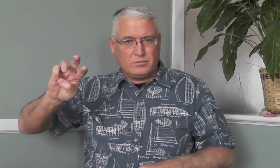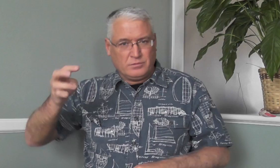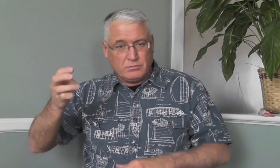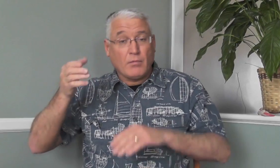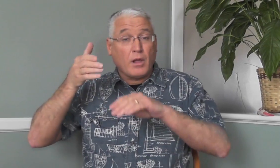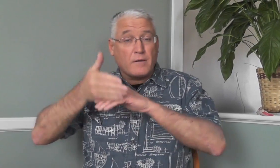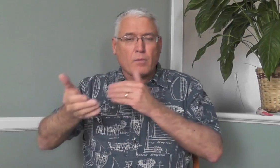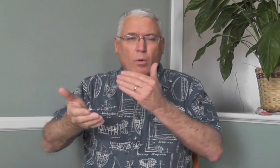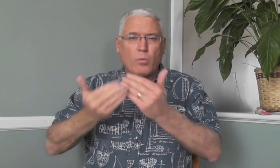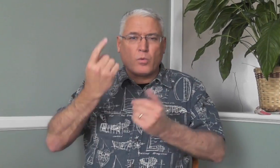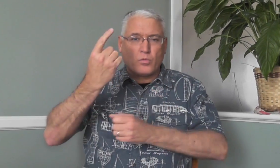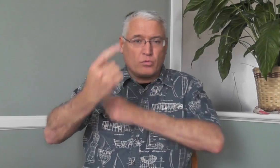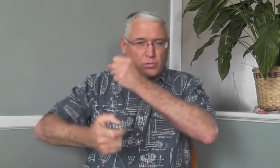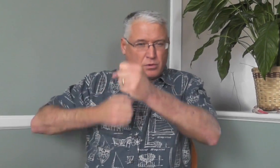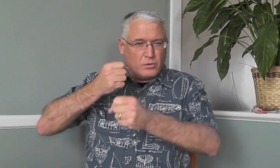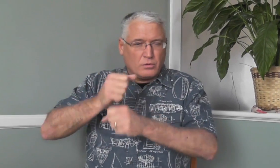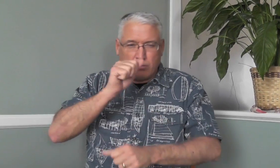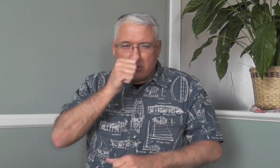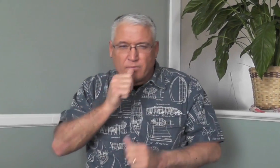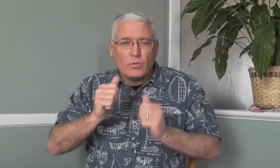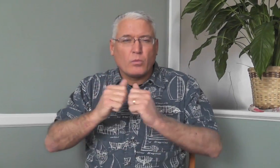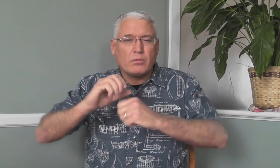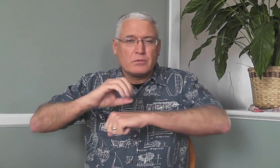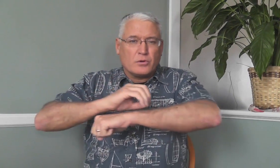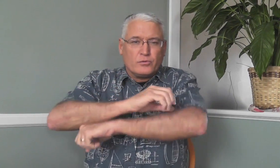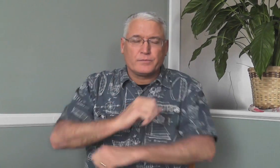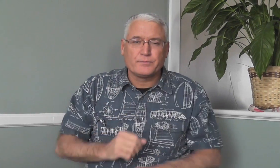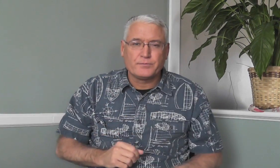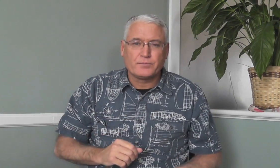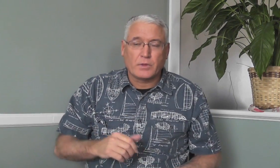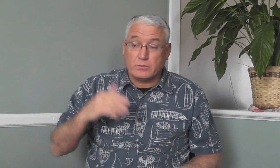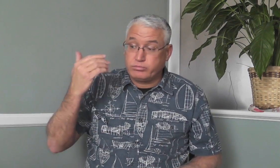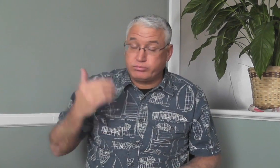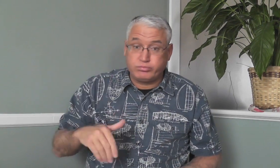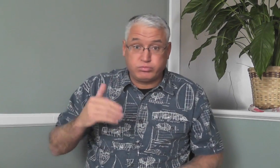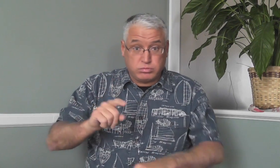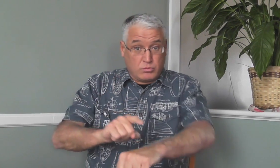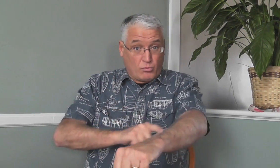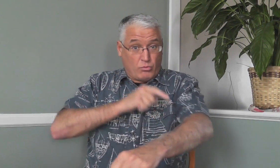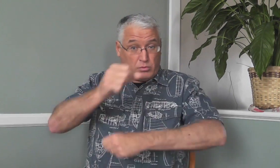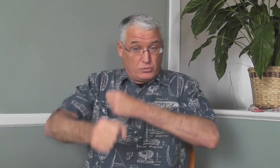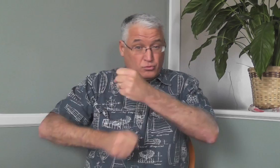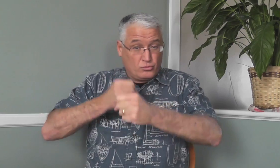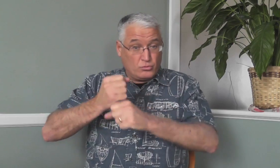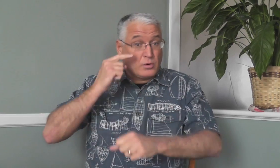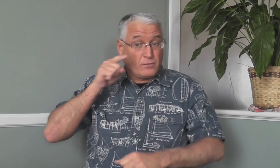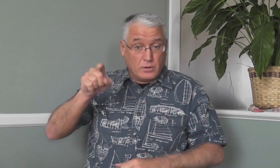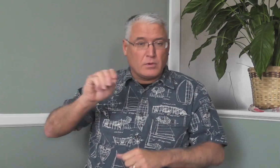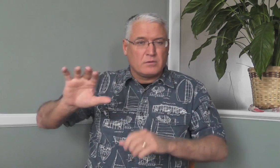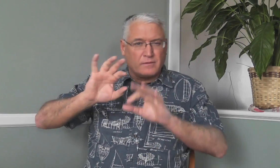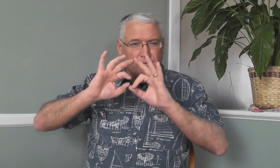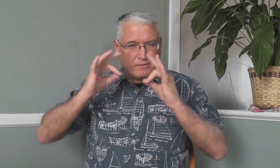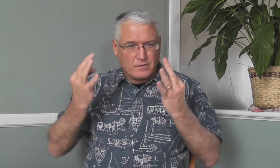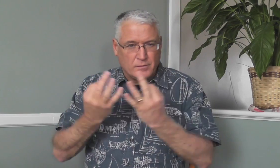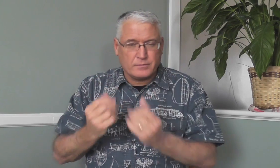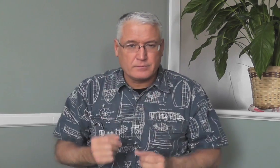died on March 6th after about a year of suffering with cancer. Wow, it's a long year for David and